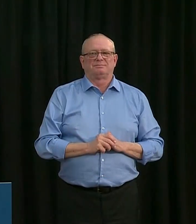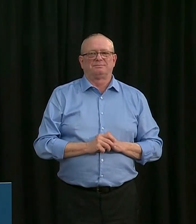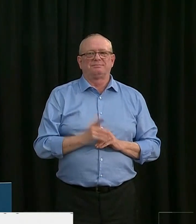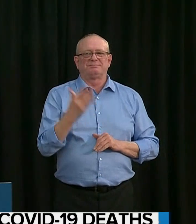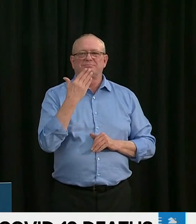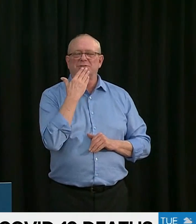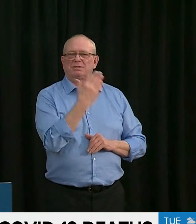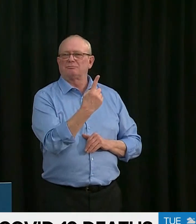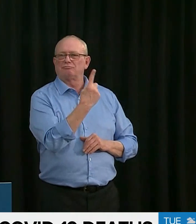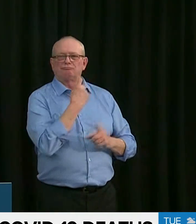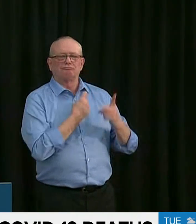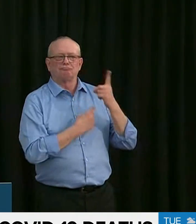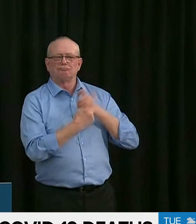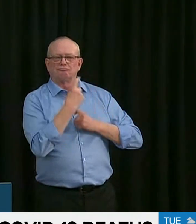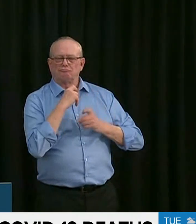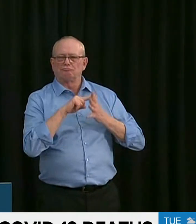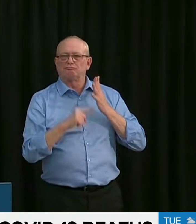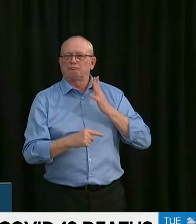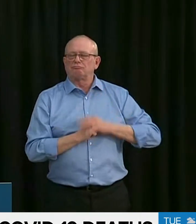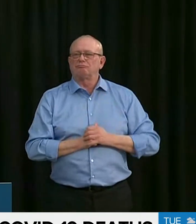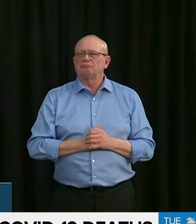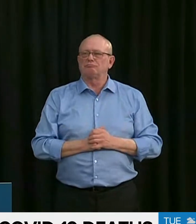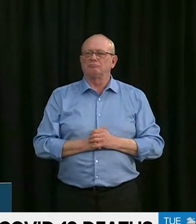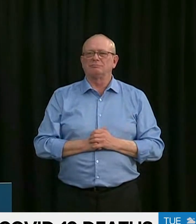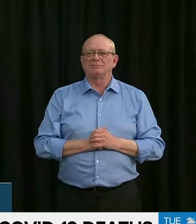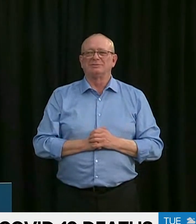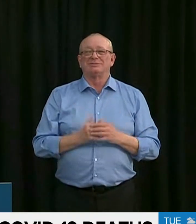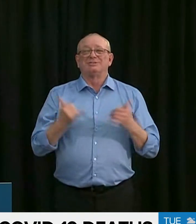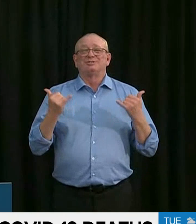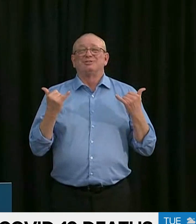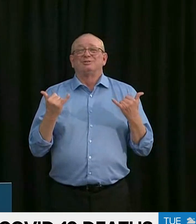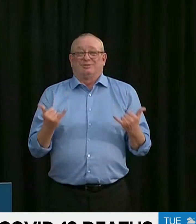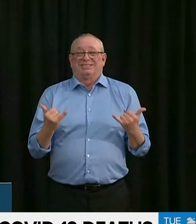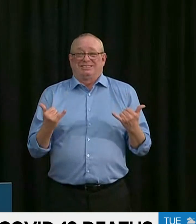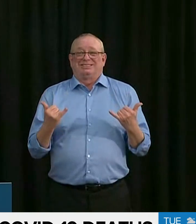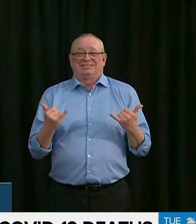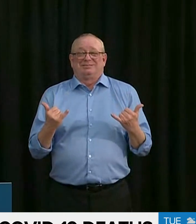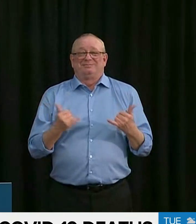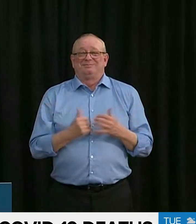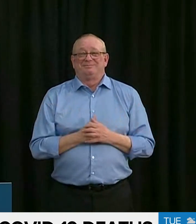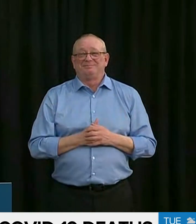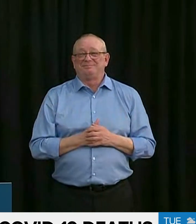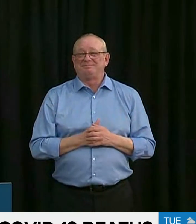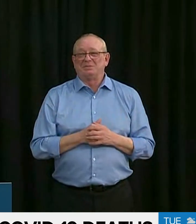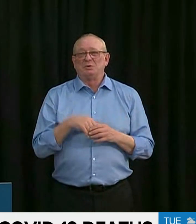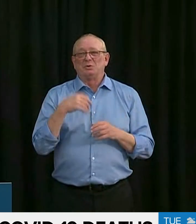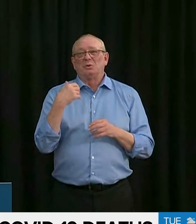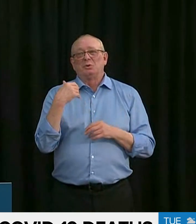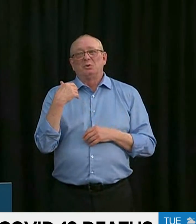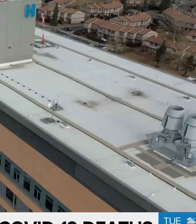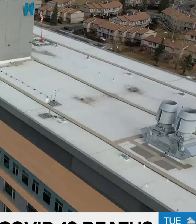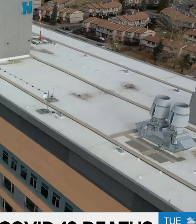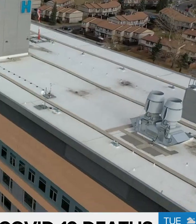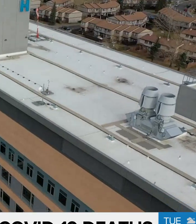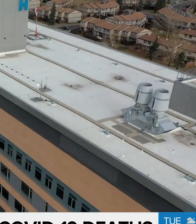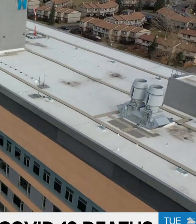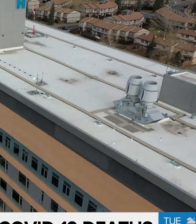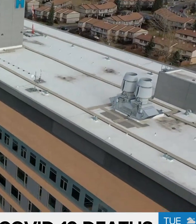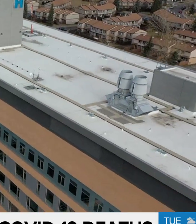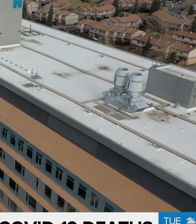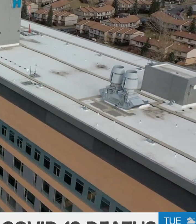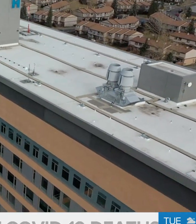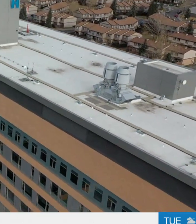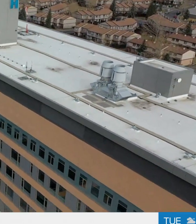Today is a difficult day where we announced the highest number of deaths reported in a single day. Deaths in the province